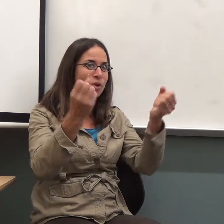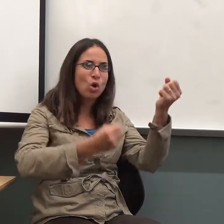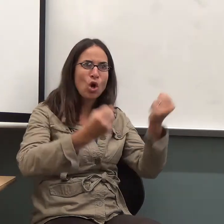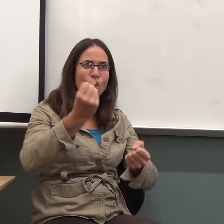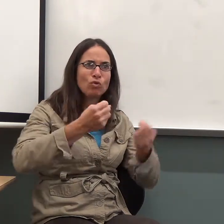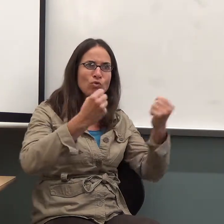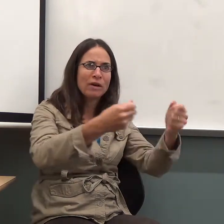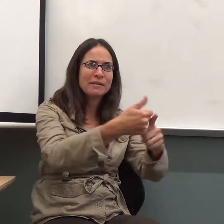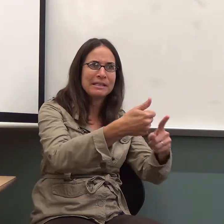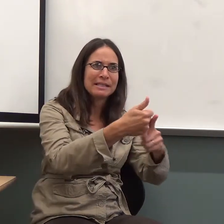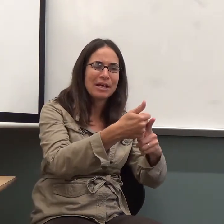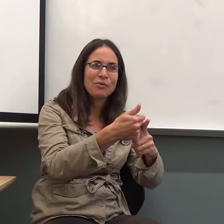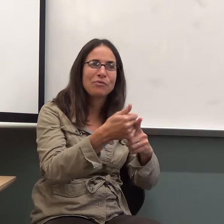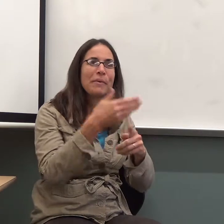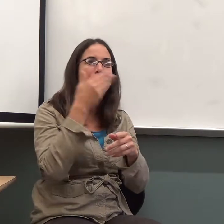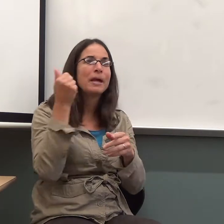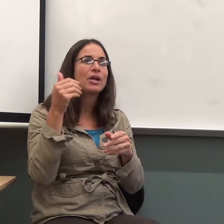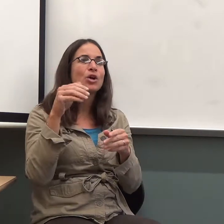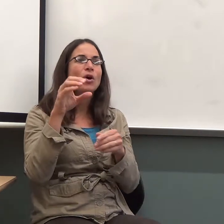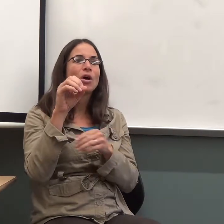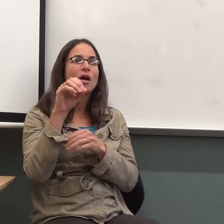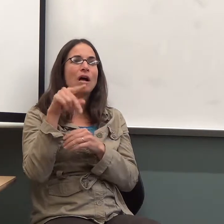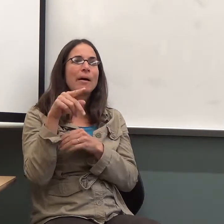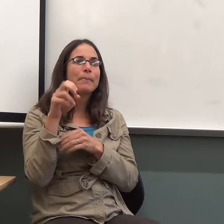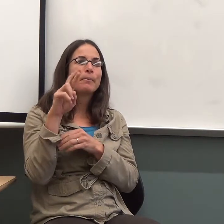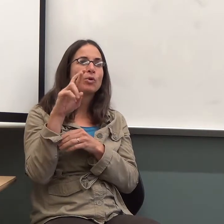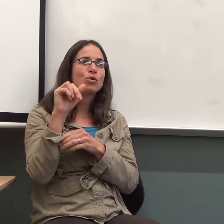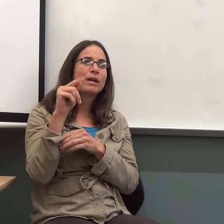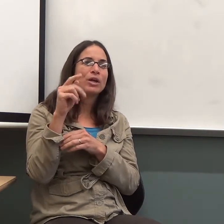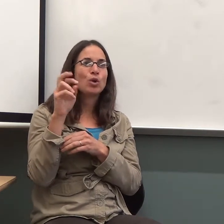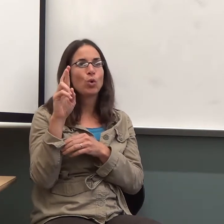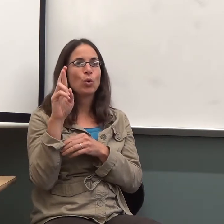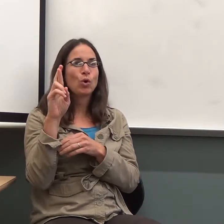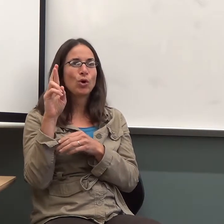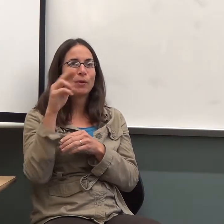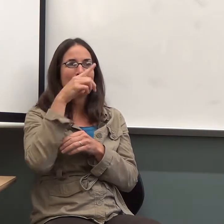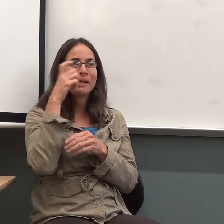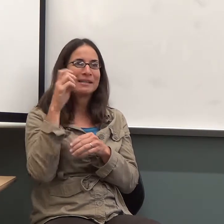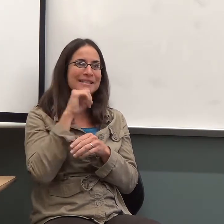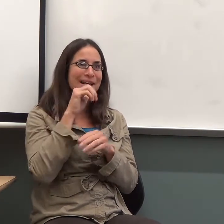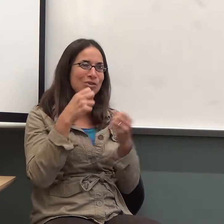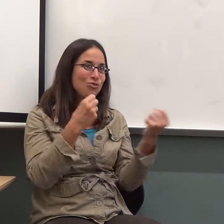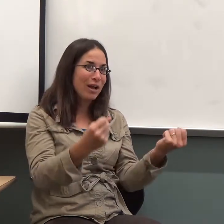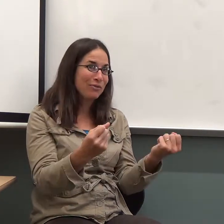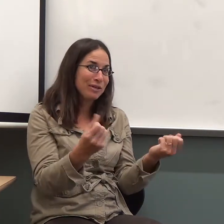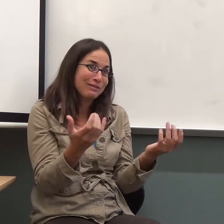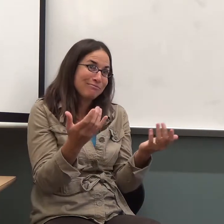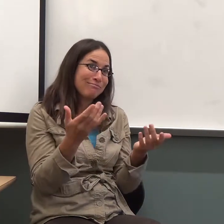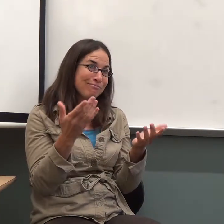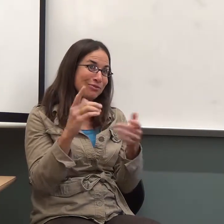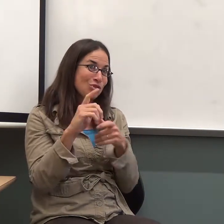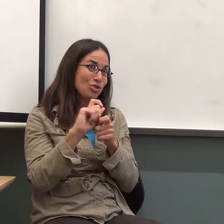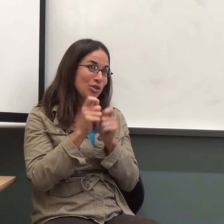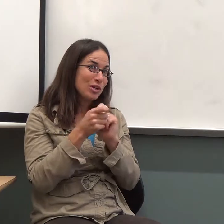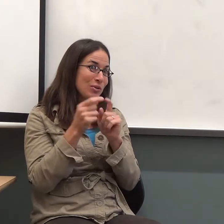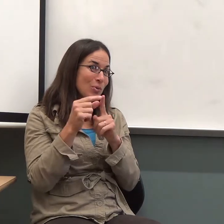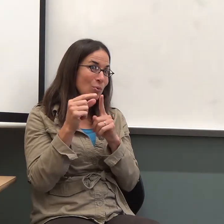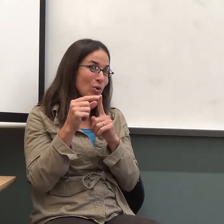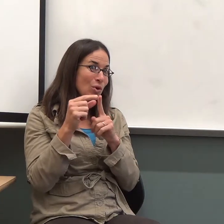Future car takes the operator. Because a passenger That's just sits there awesome. and doesn't. I like that. We